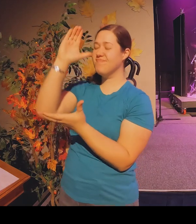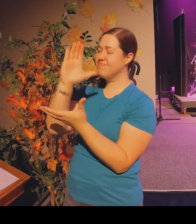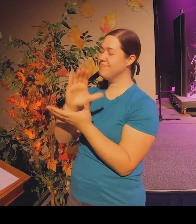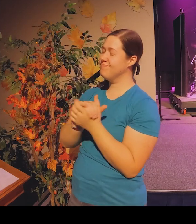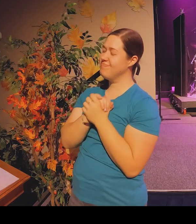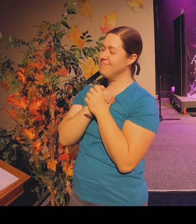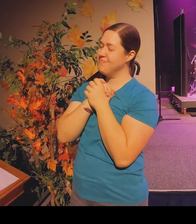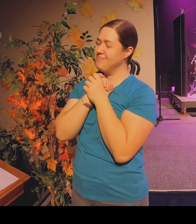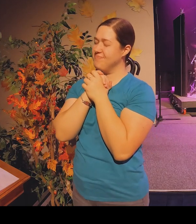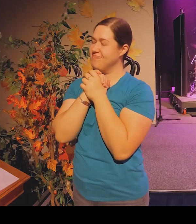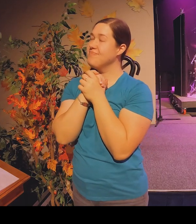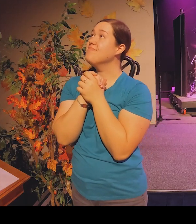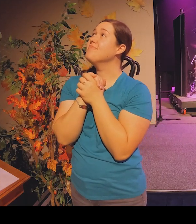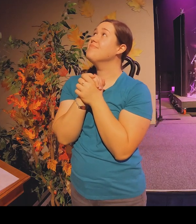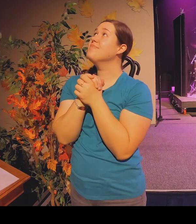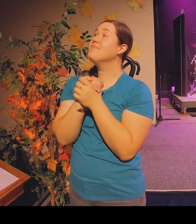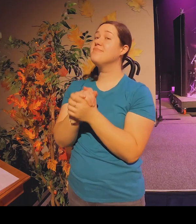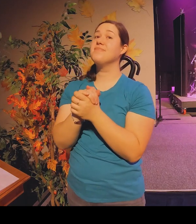poor